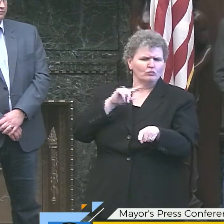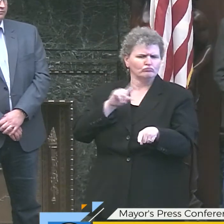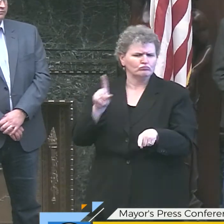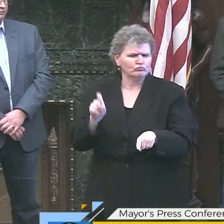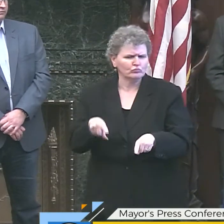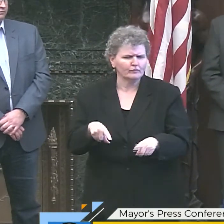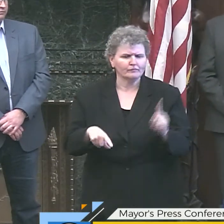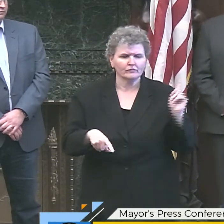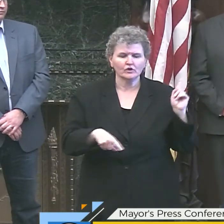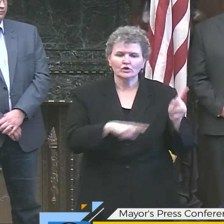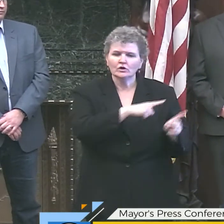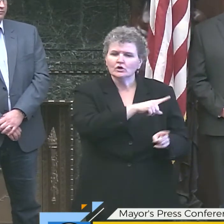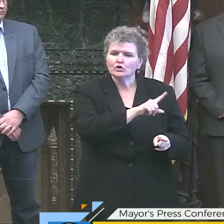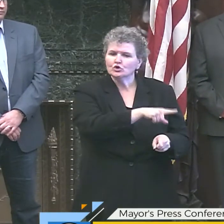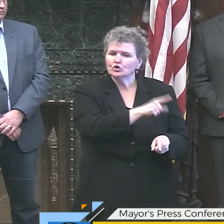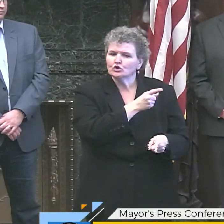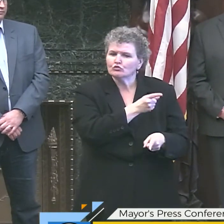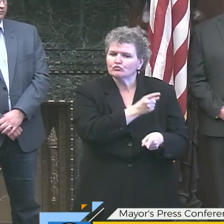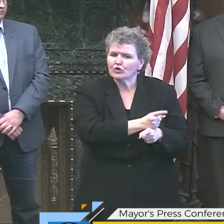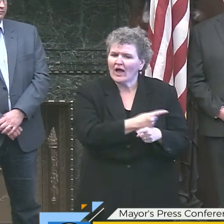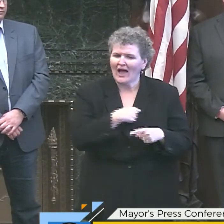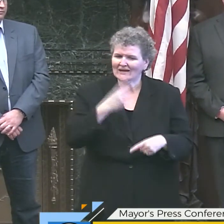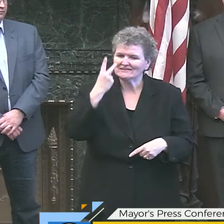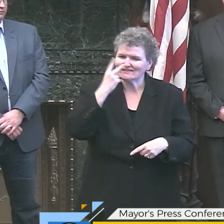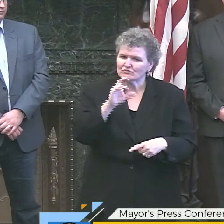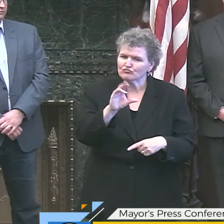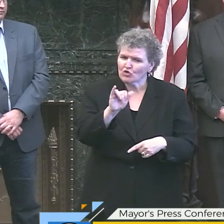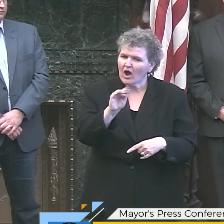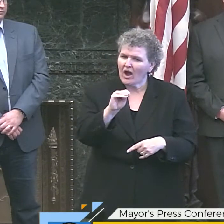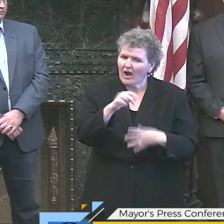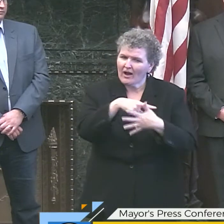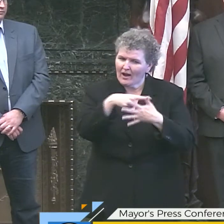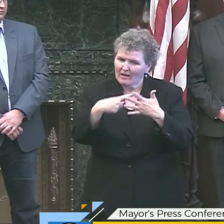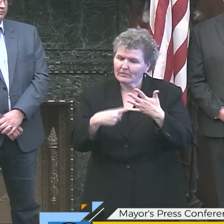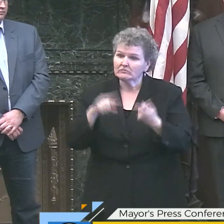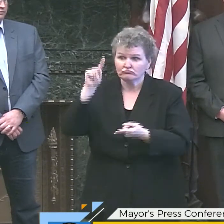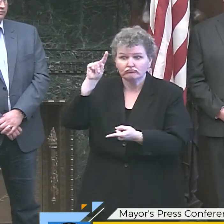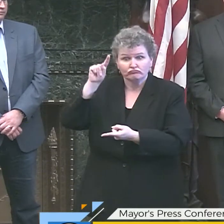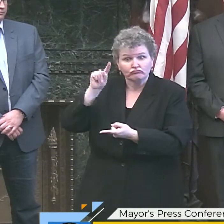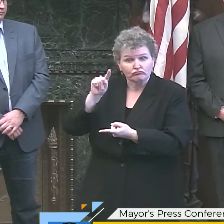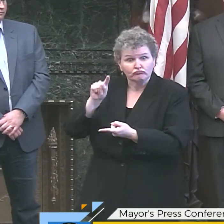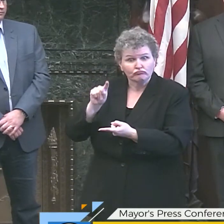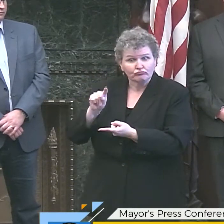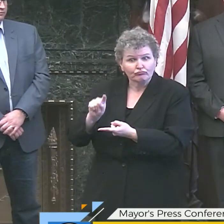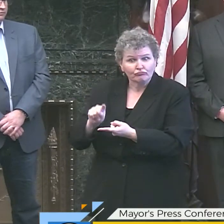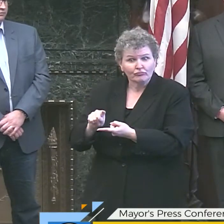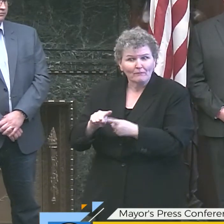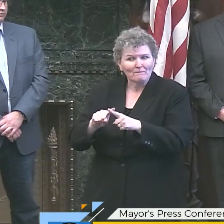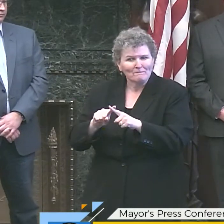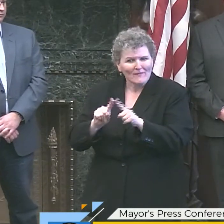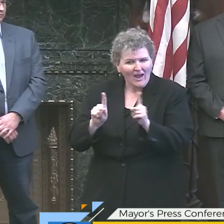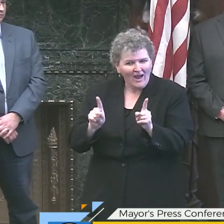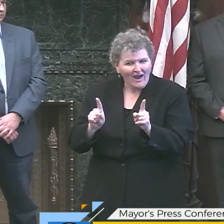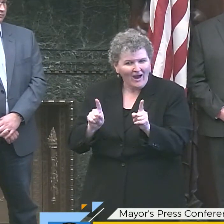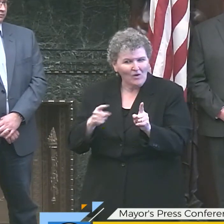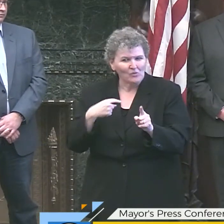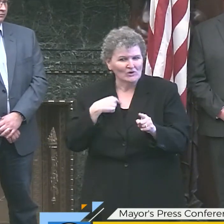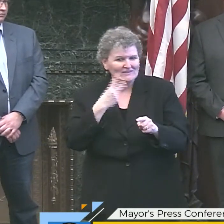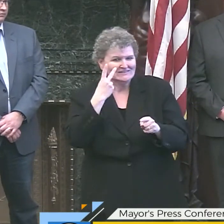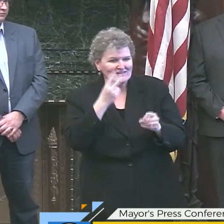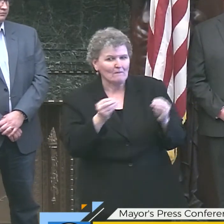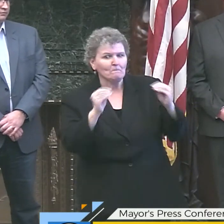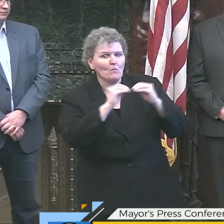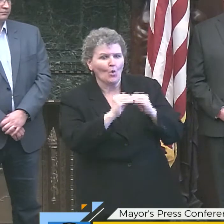You're right, we are experiencing a downtrend in all of the other crimes. But with that said, we've experienced an increase or